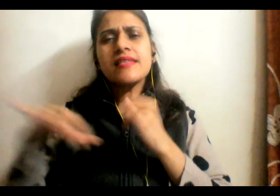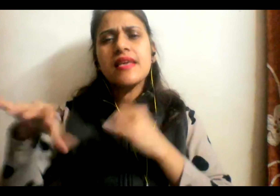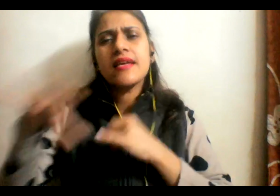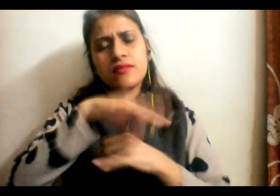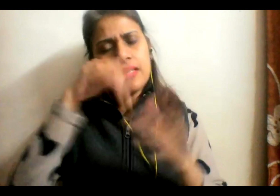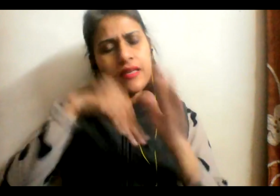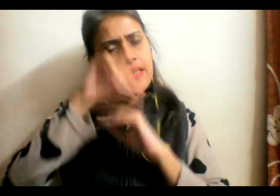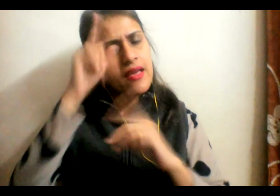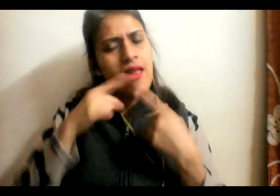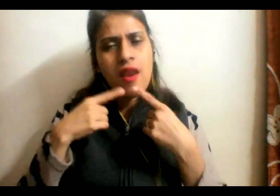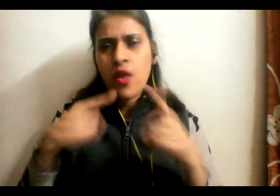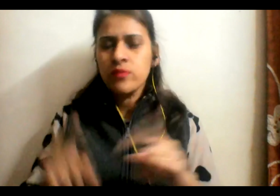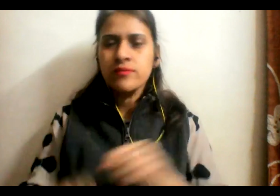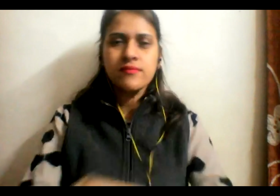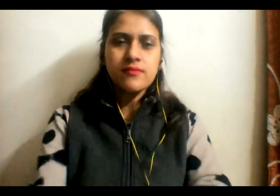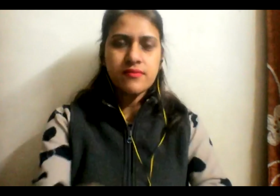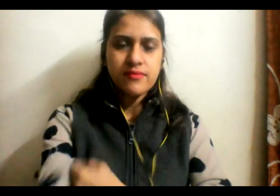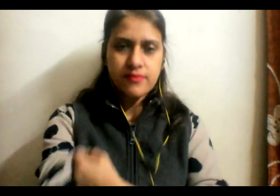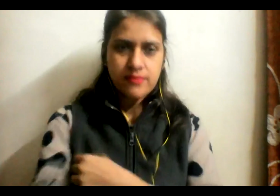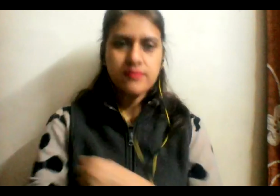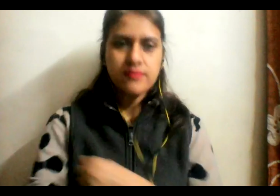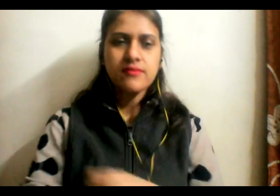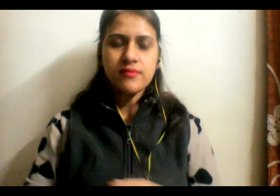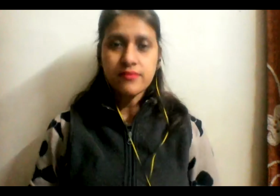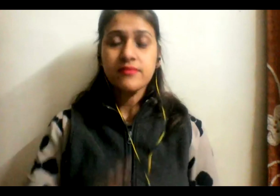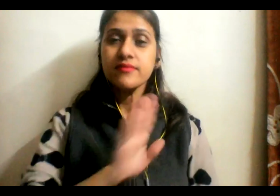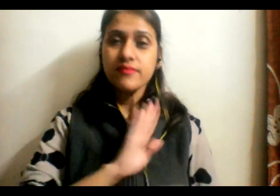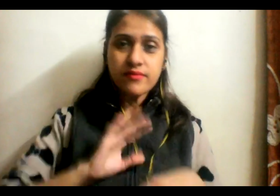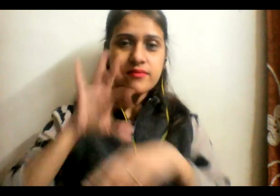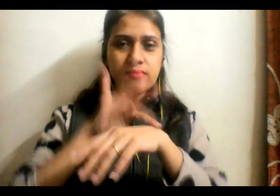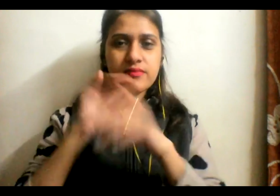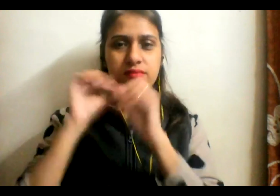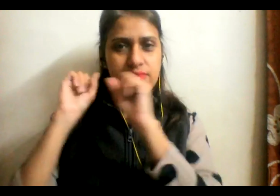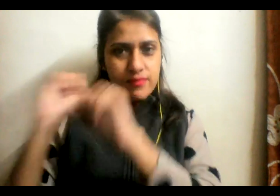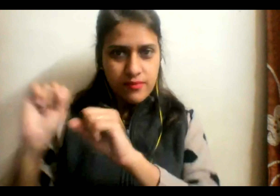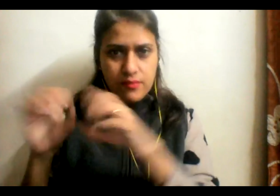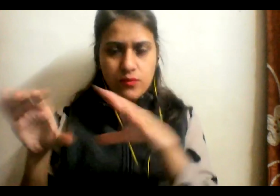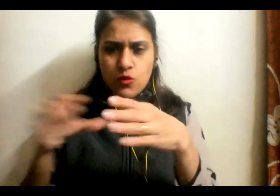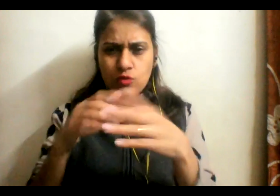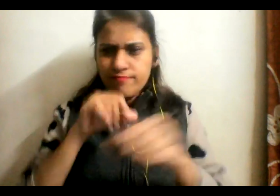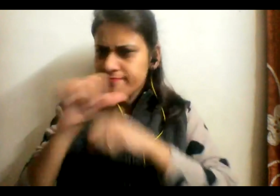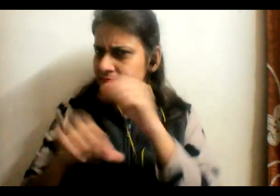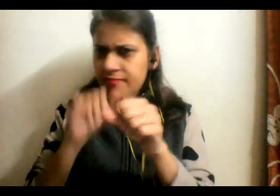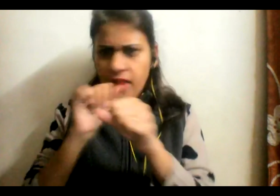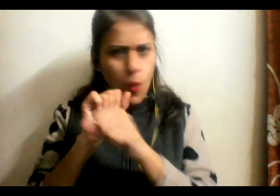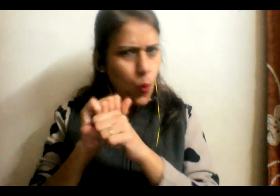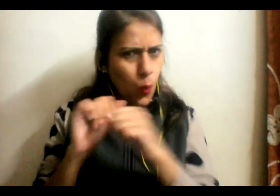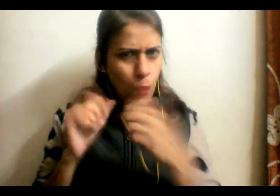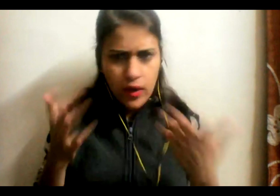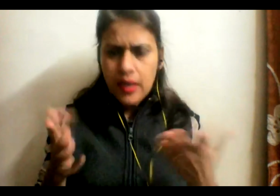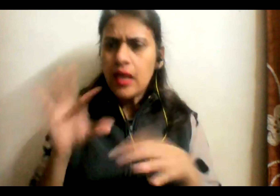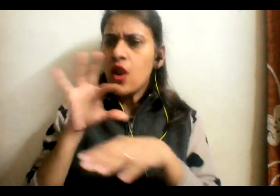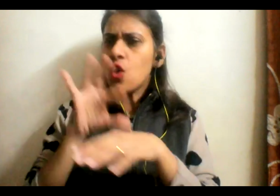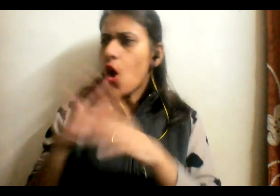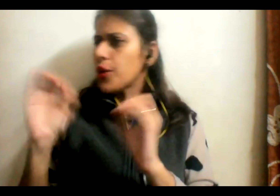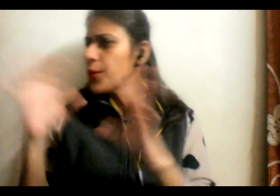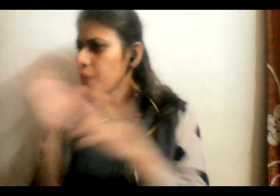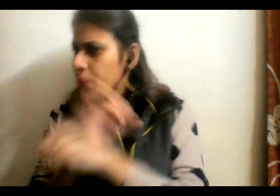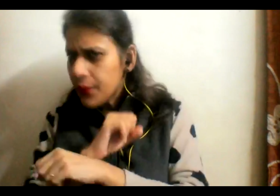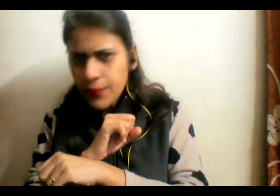yet been able to constitute medical boards, or medical boards are not regularly functioning, or sometimes there are no doctors